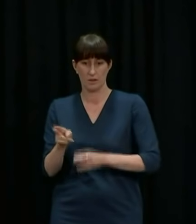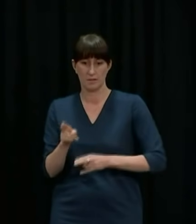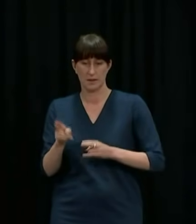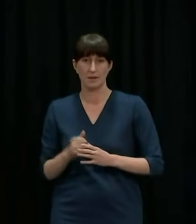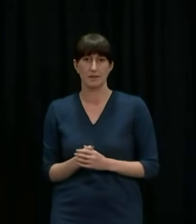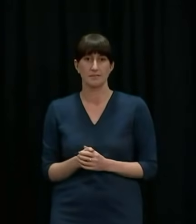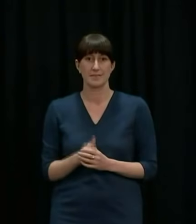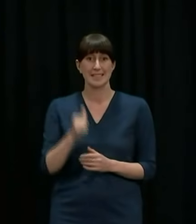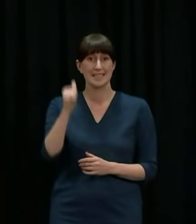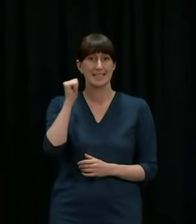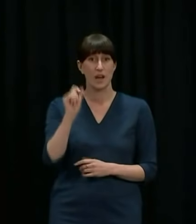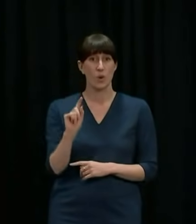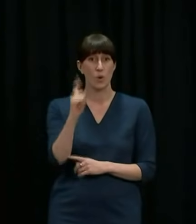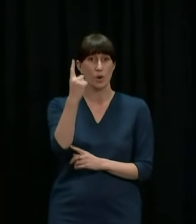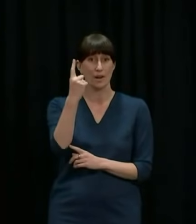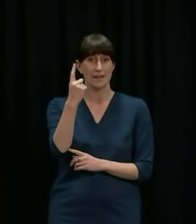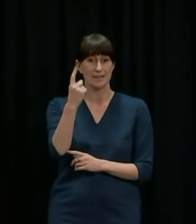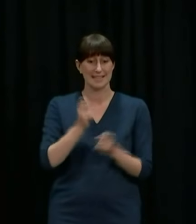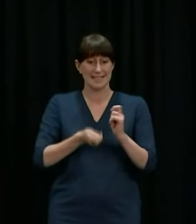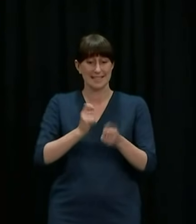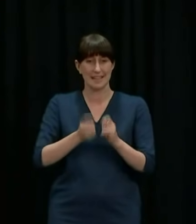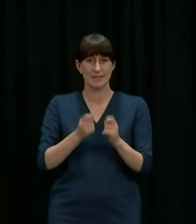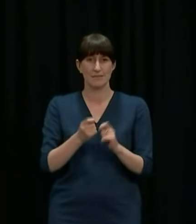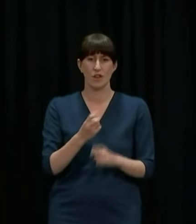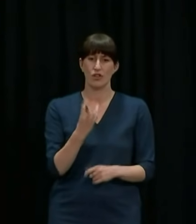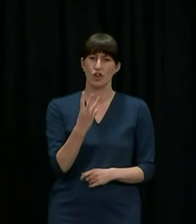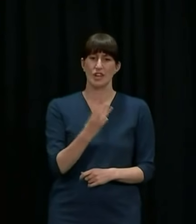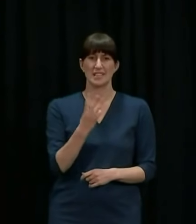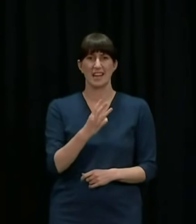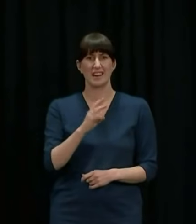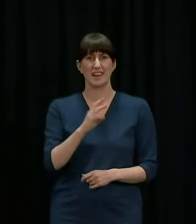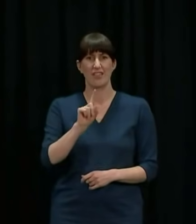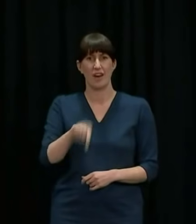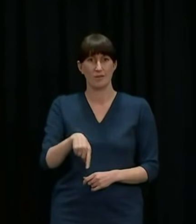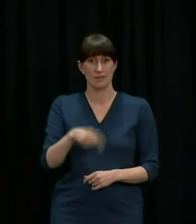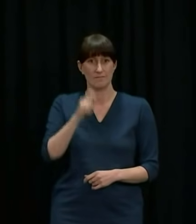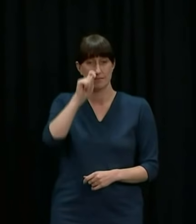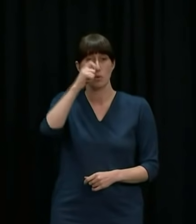in Auckland yesterday, just under 13,000 swabs taken and